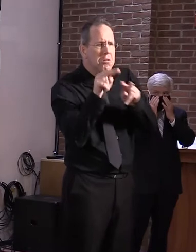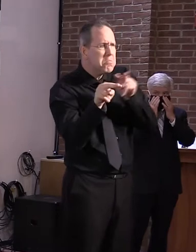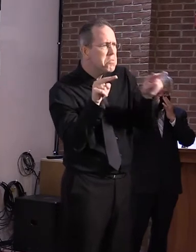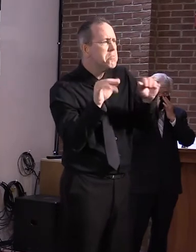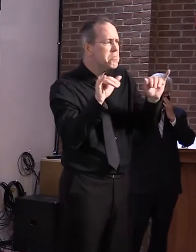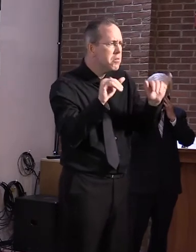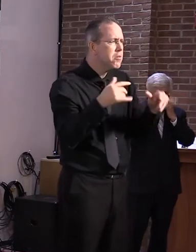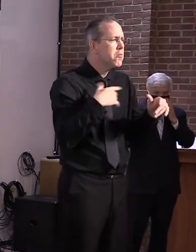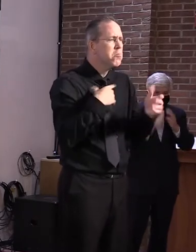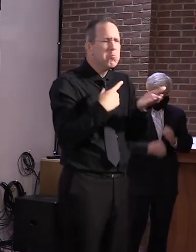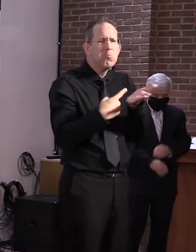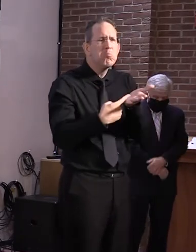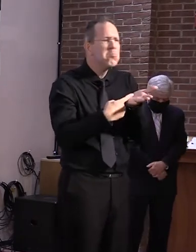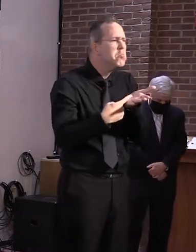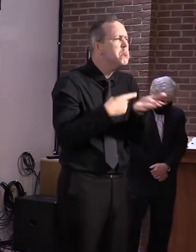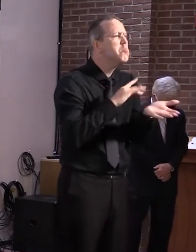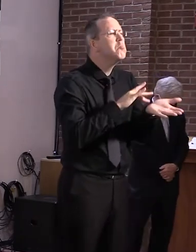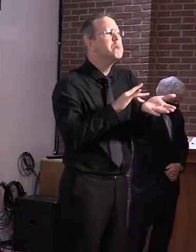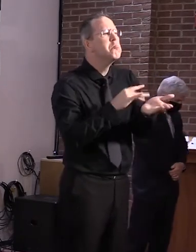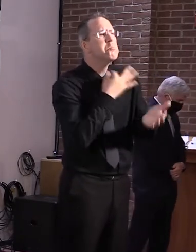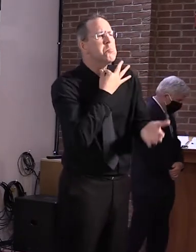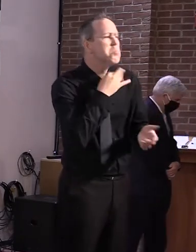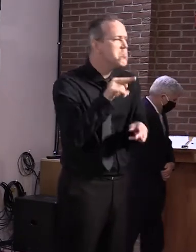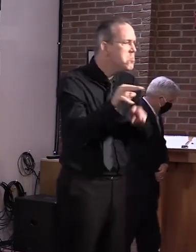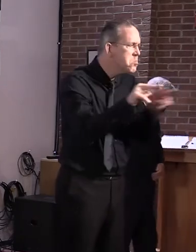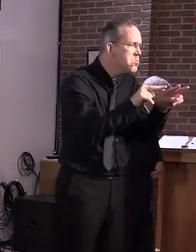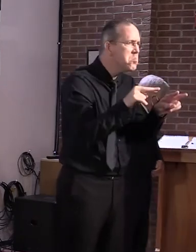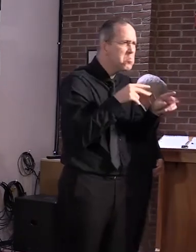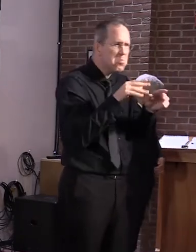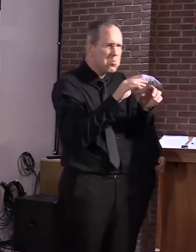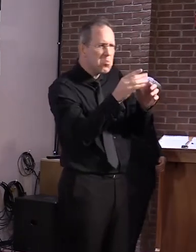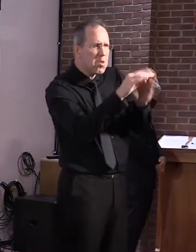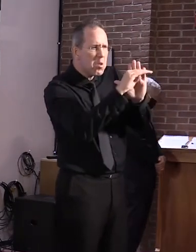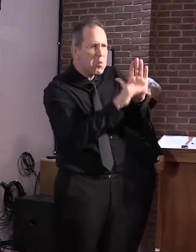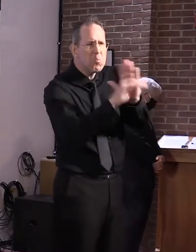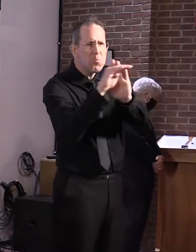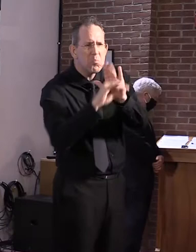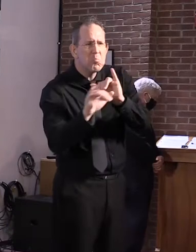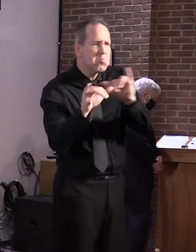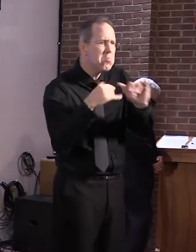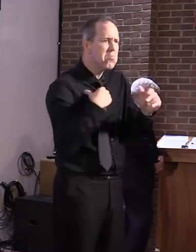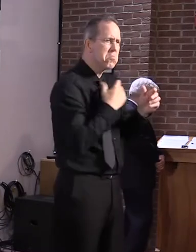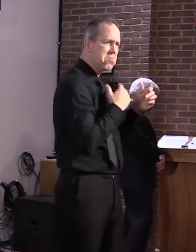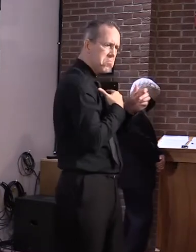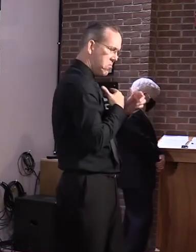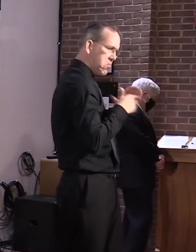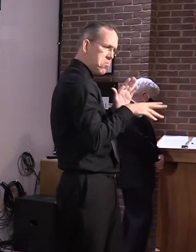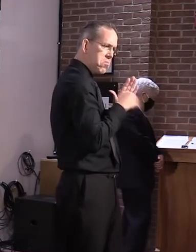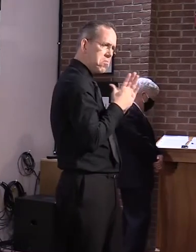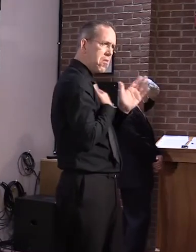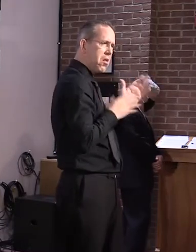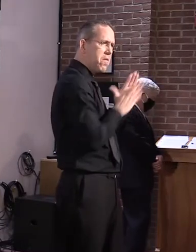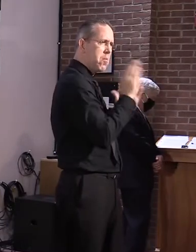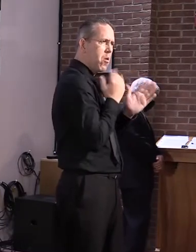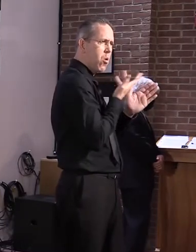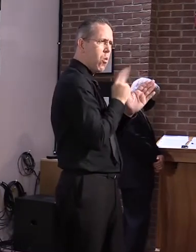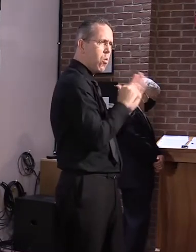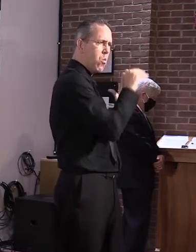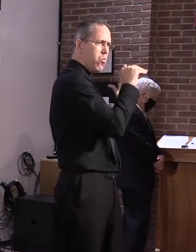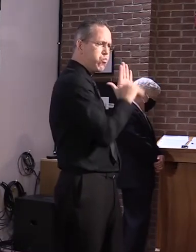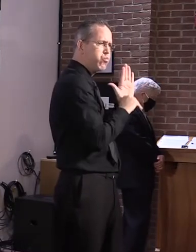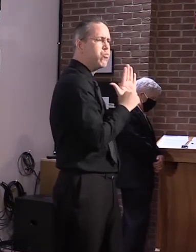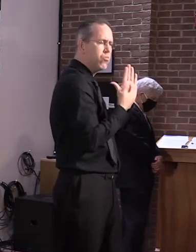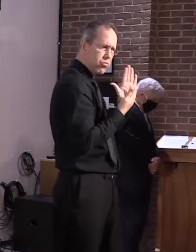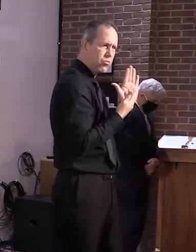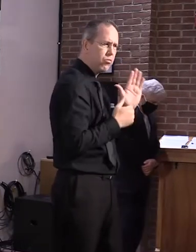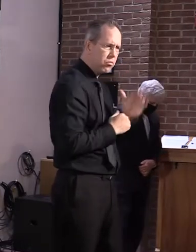it. We were looking at the others to see how they were approaching it, and I'm thrilled that the governor actually has published them now